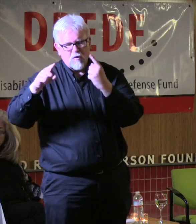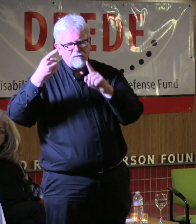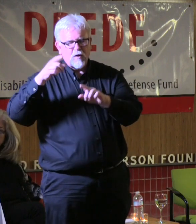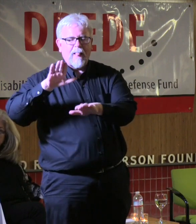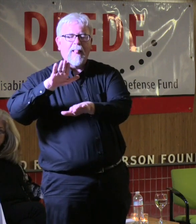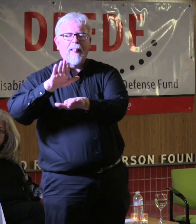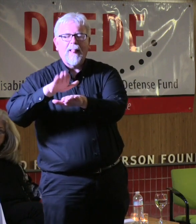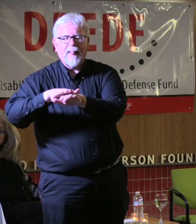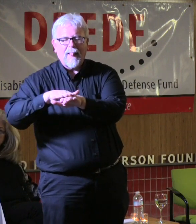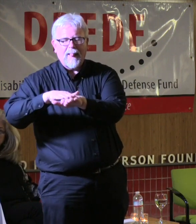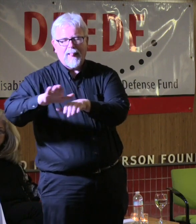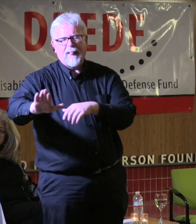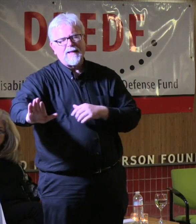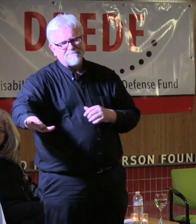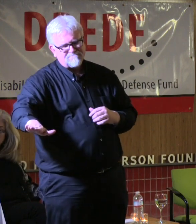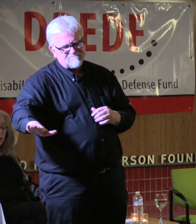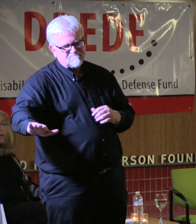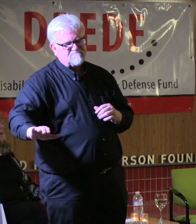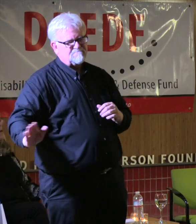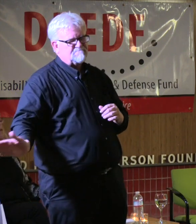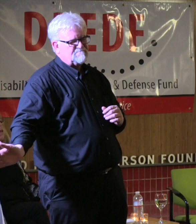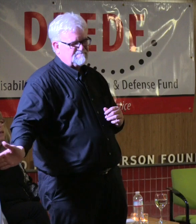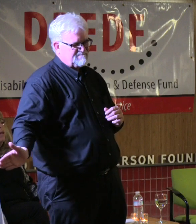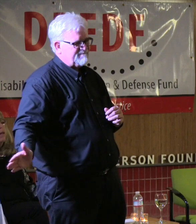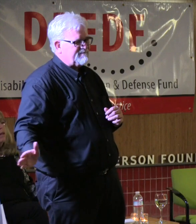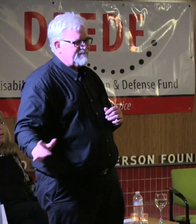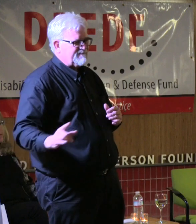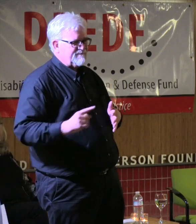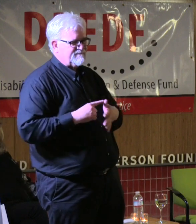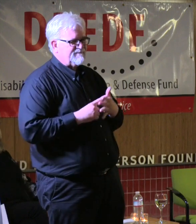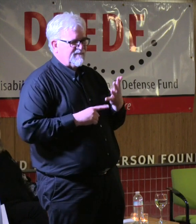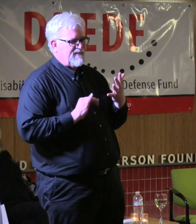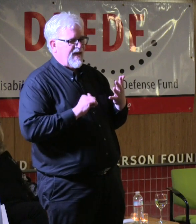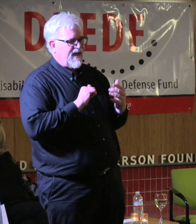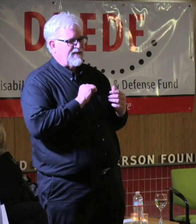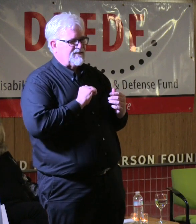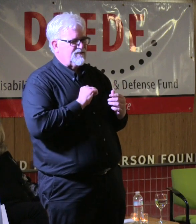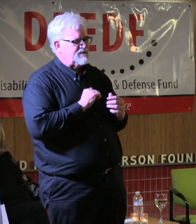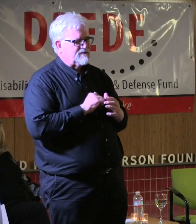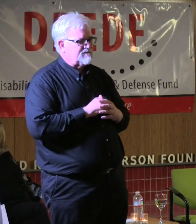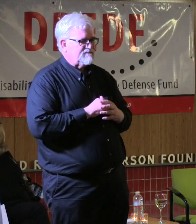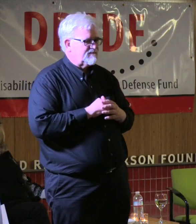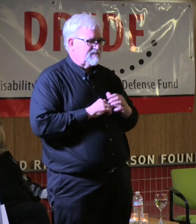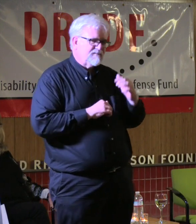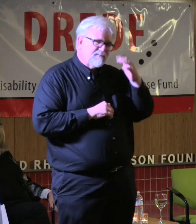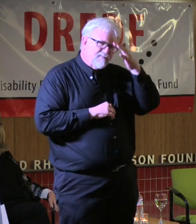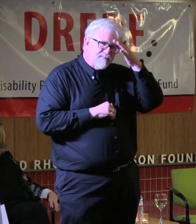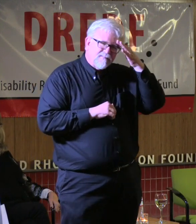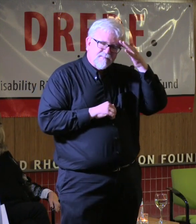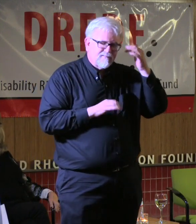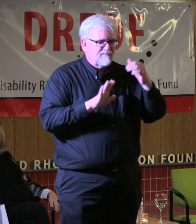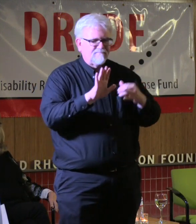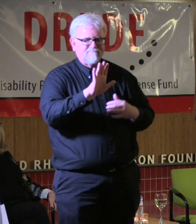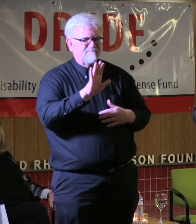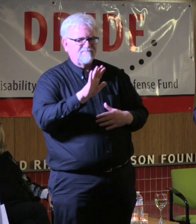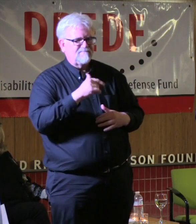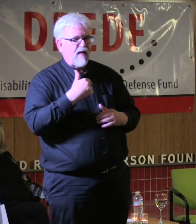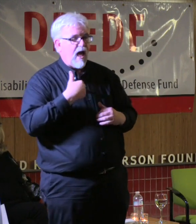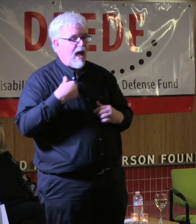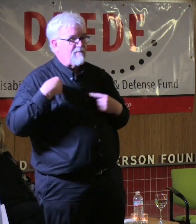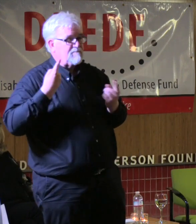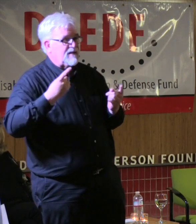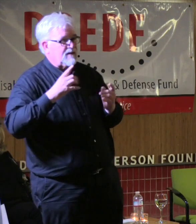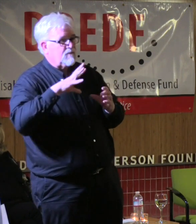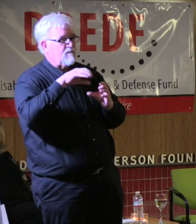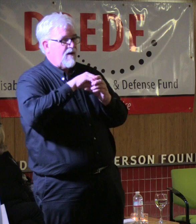on the head. And they have to do all those kinds of things. Well, I've also been a part of the group called No